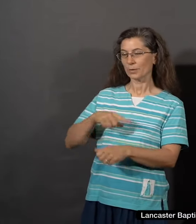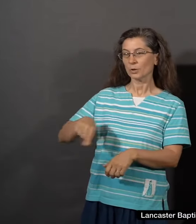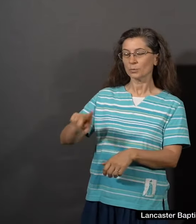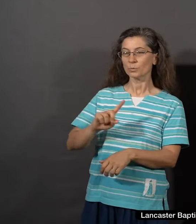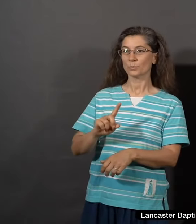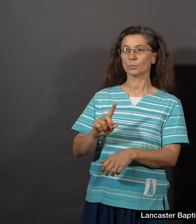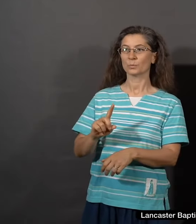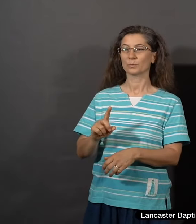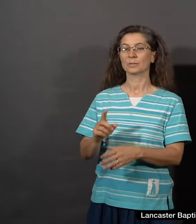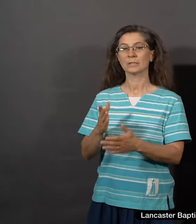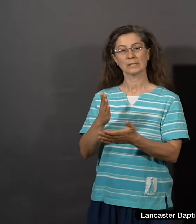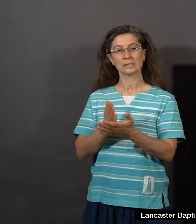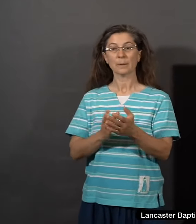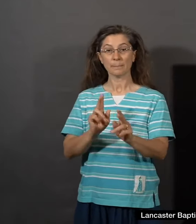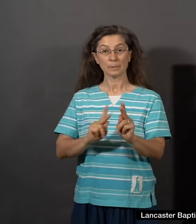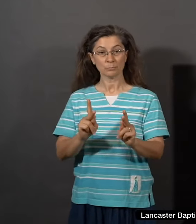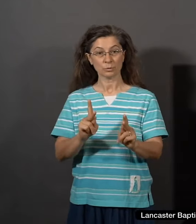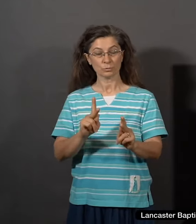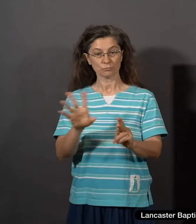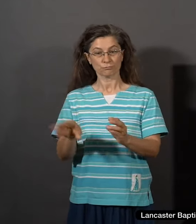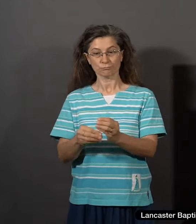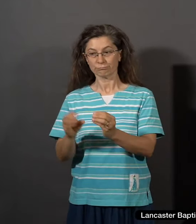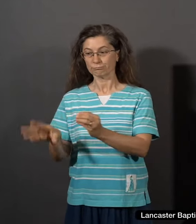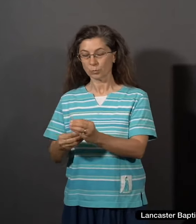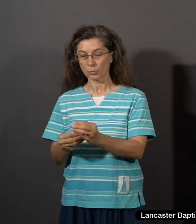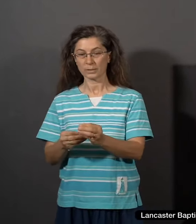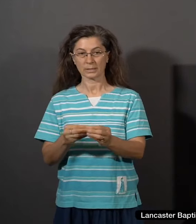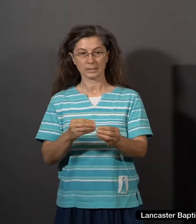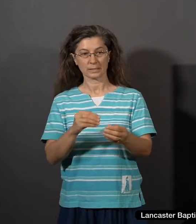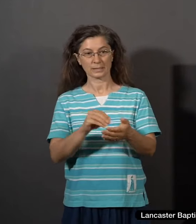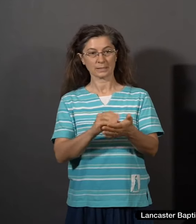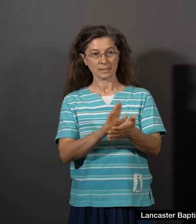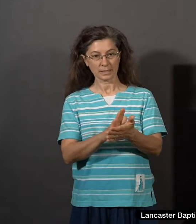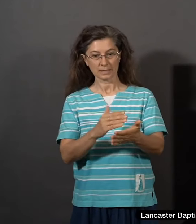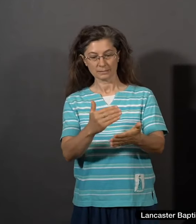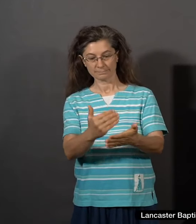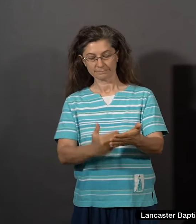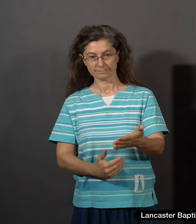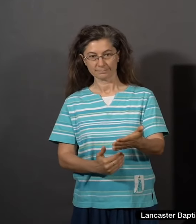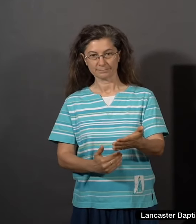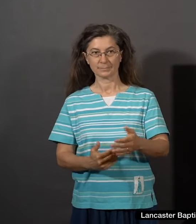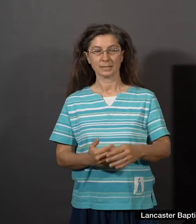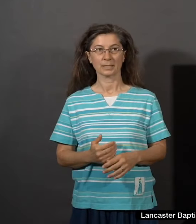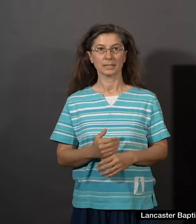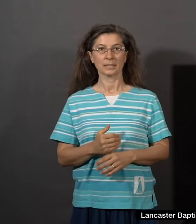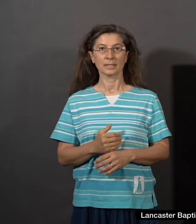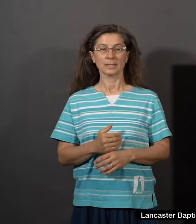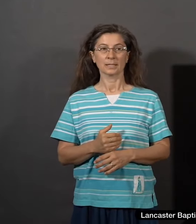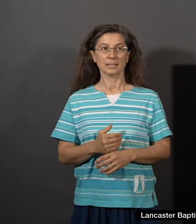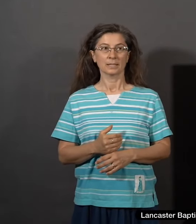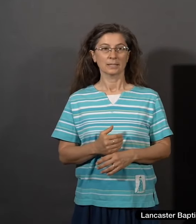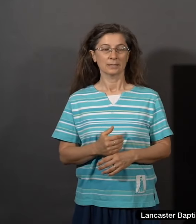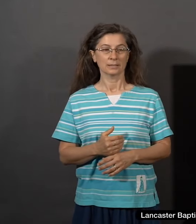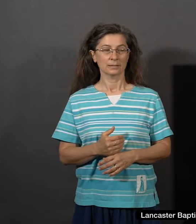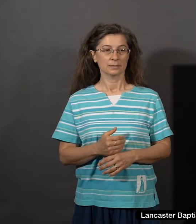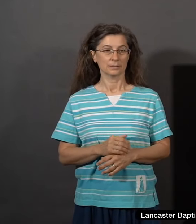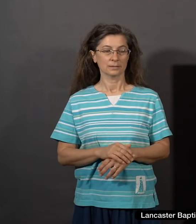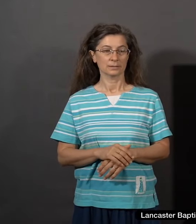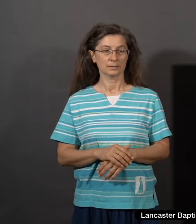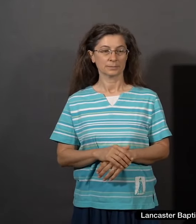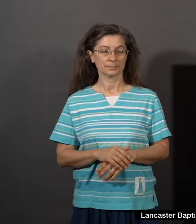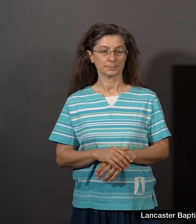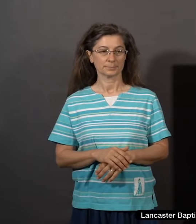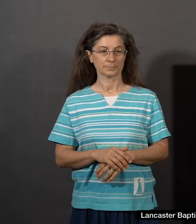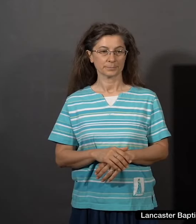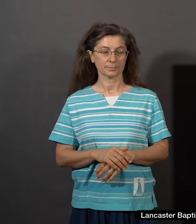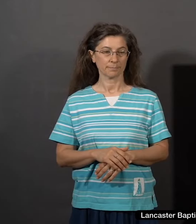we're starting to get our prayer request and uh it looks like uh everyone is saying hello so no one's texting me to say that we're not on the air so uh